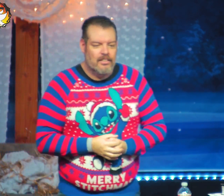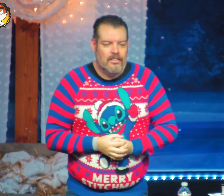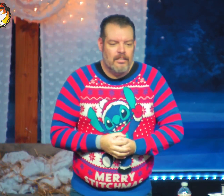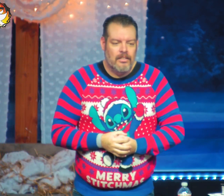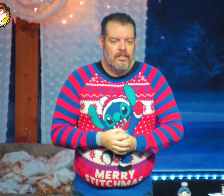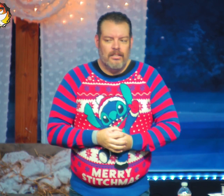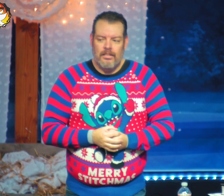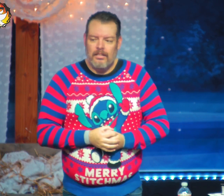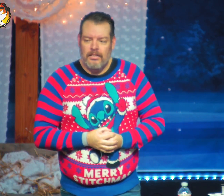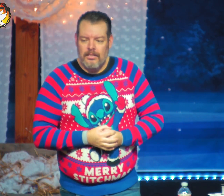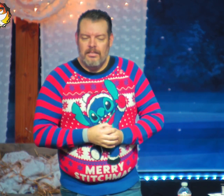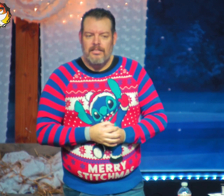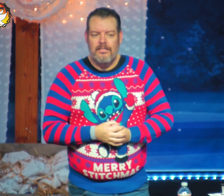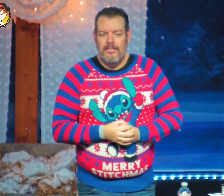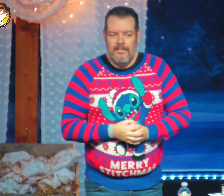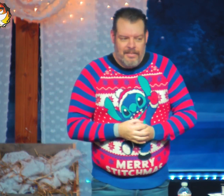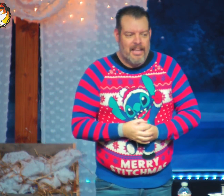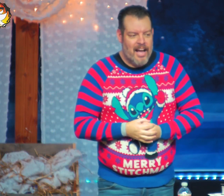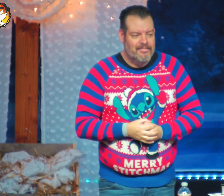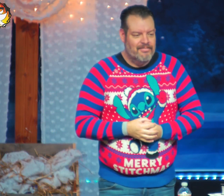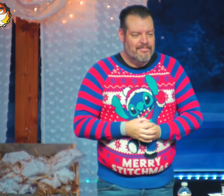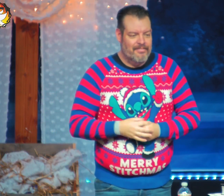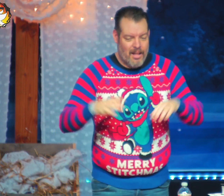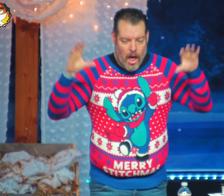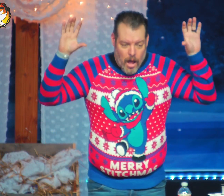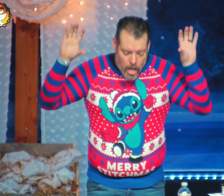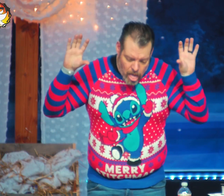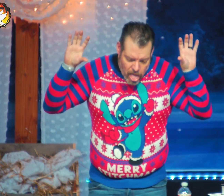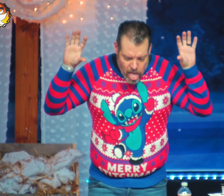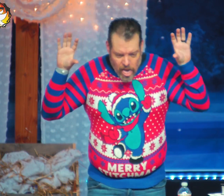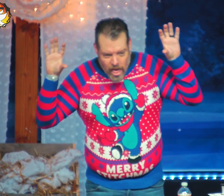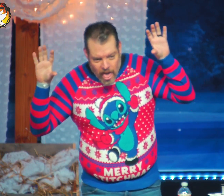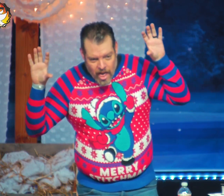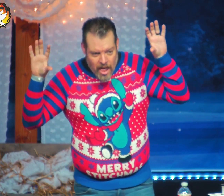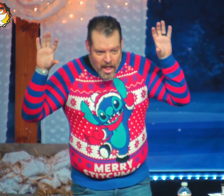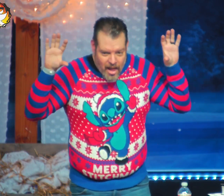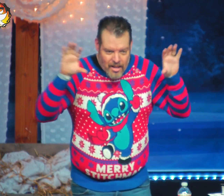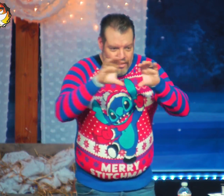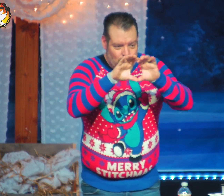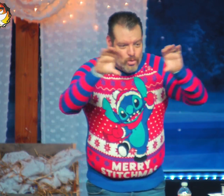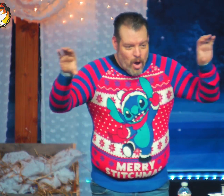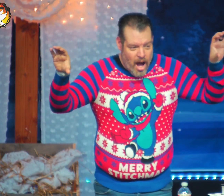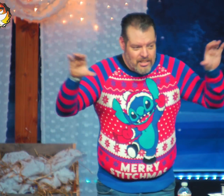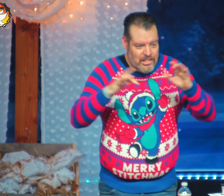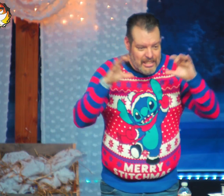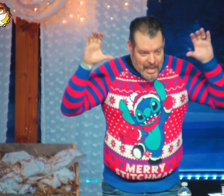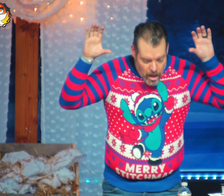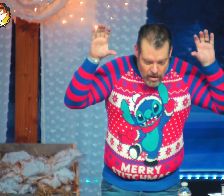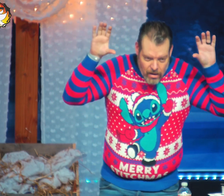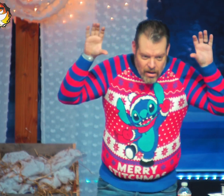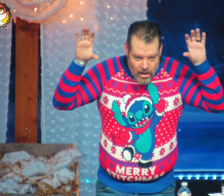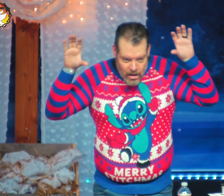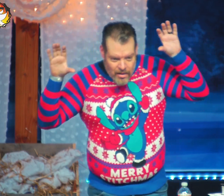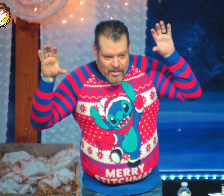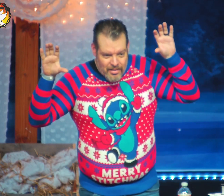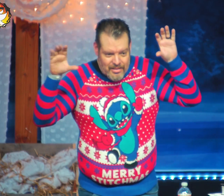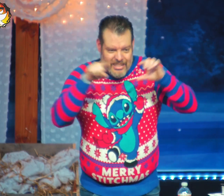of it, that we could trust in him, and that turn that negativity and make it a cross, make it positive.